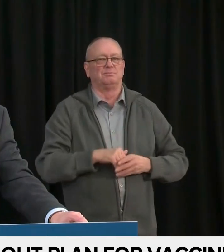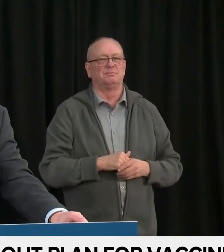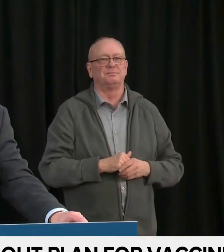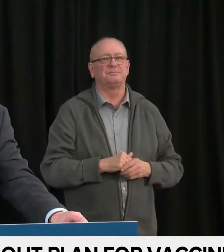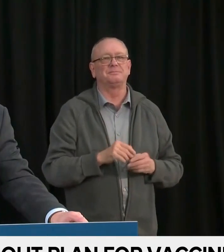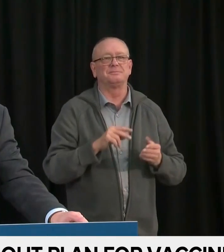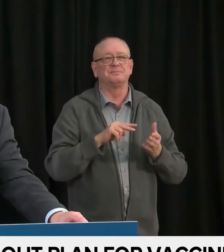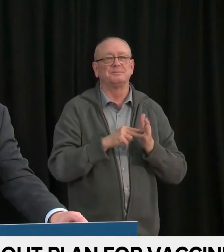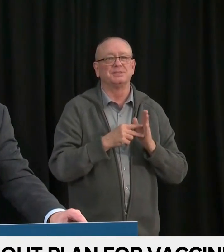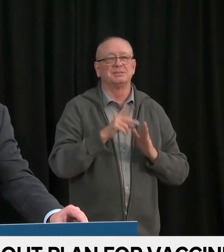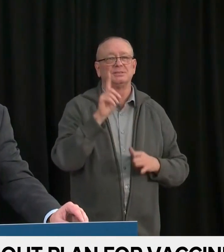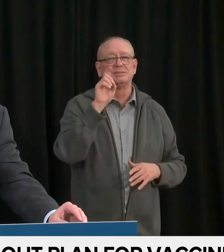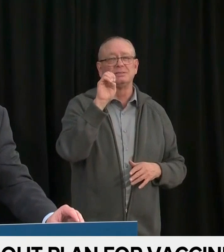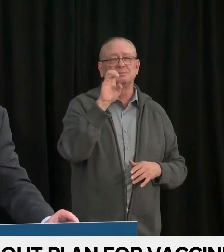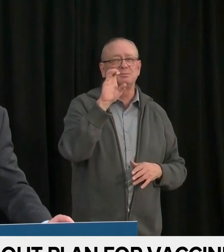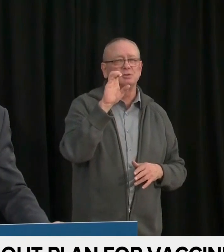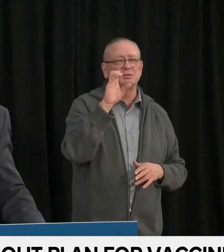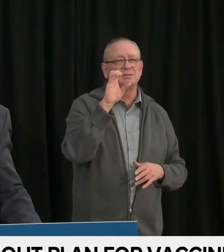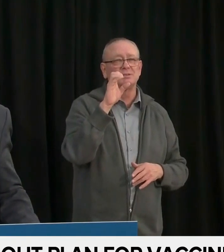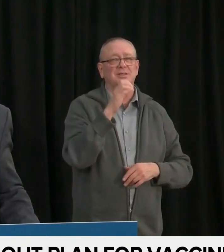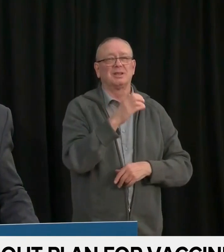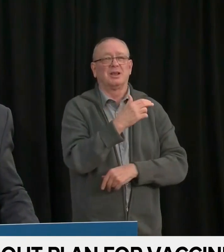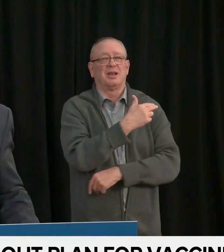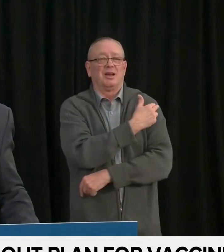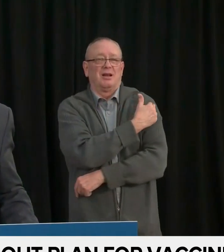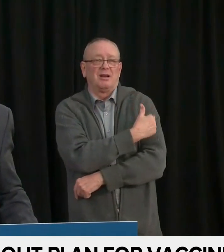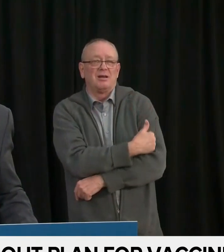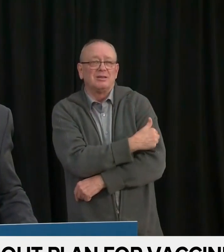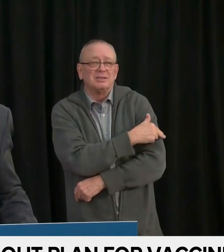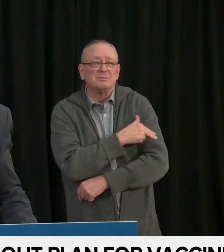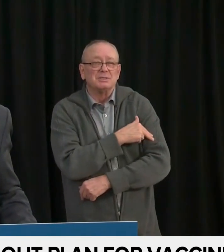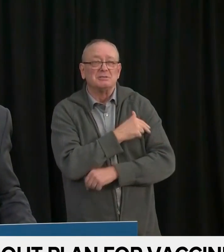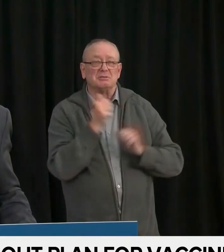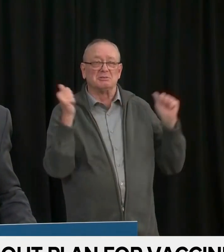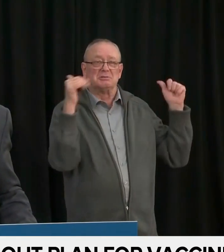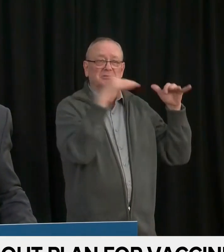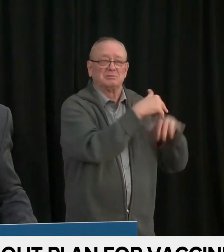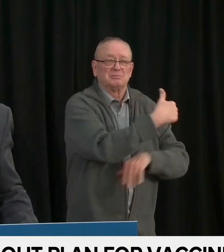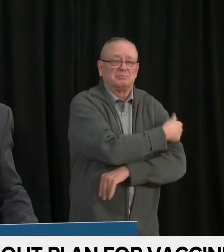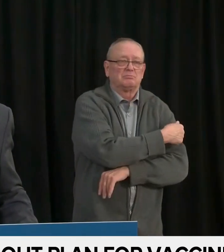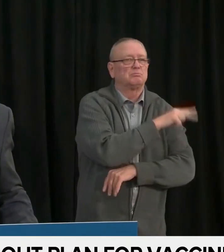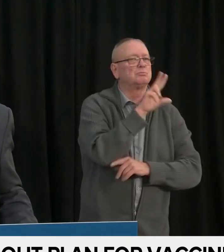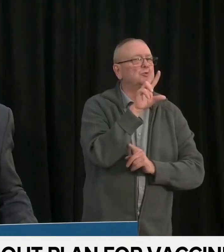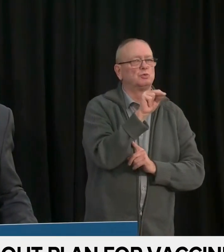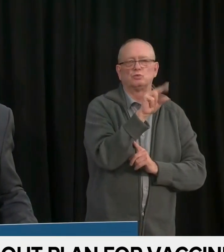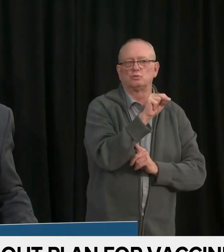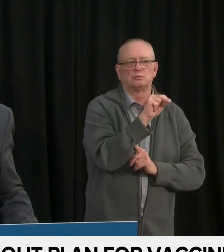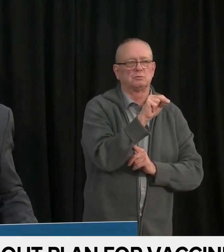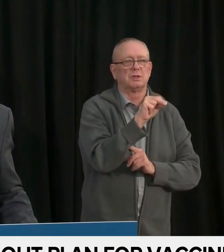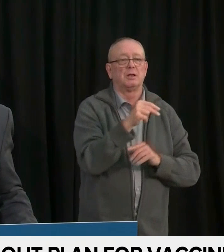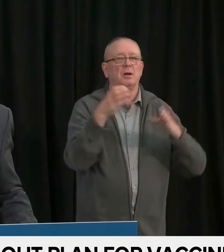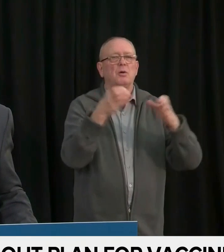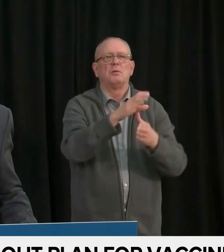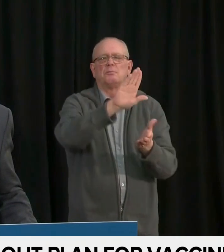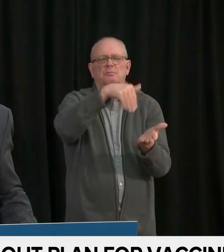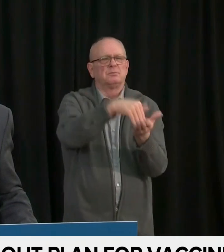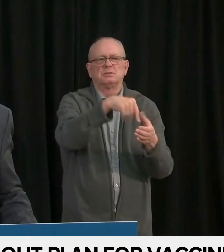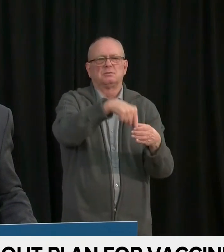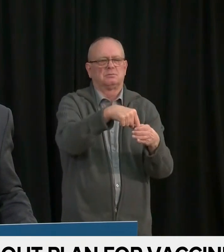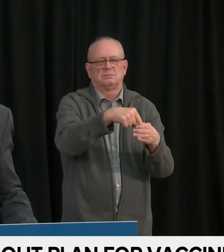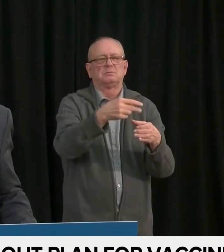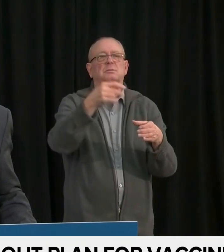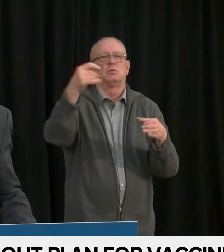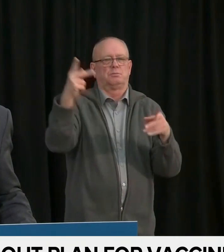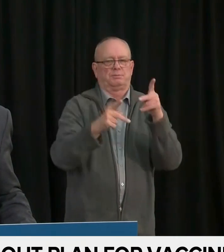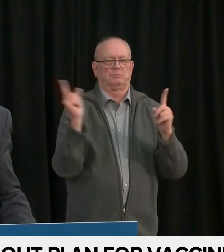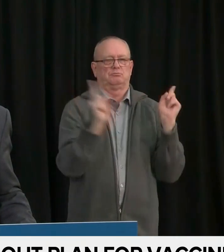covering the staff, we'll start reducing the risk to patients and residents, and will immediately reduce the burden and